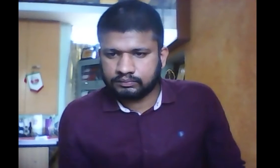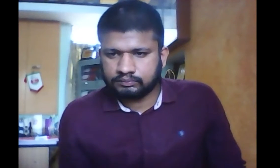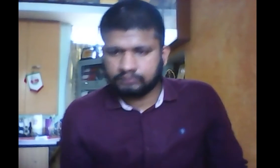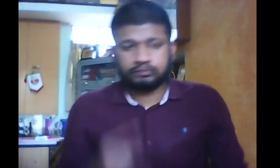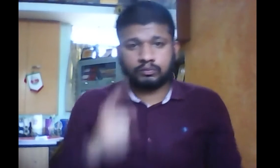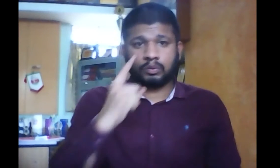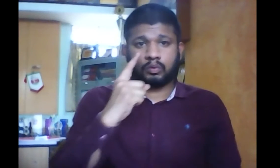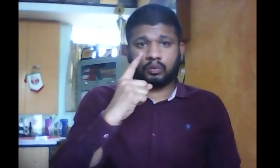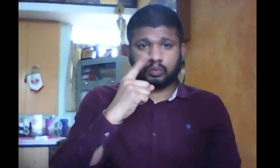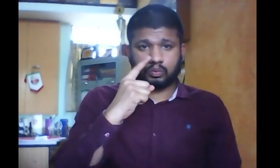Woman.